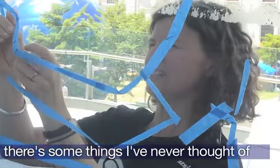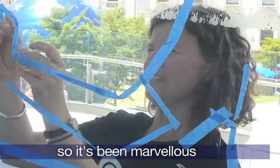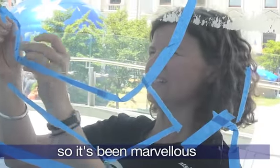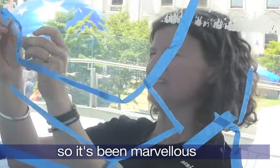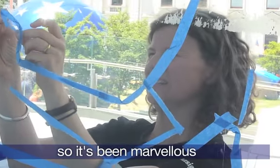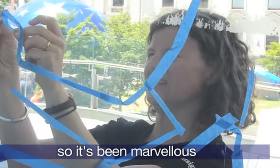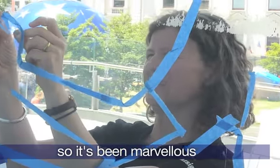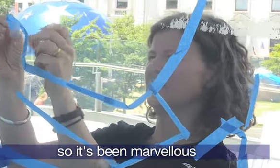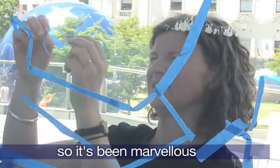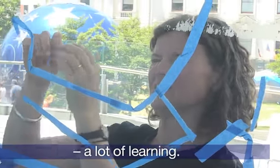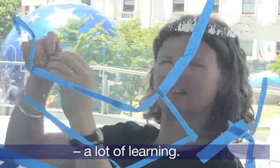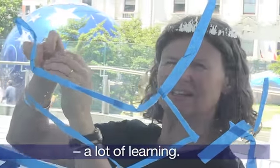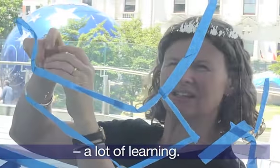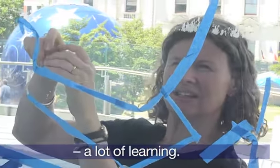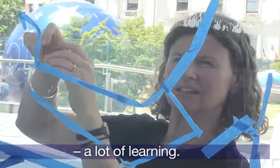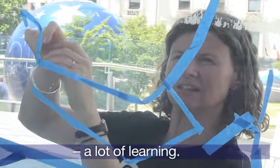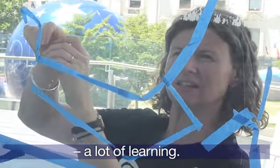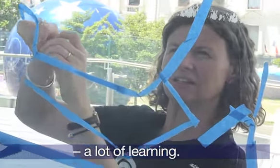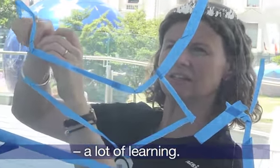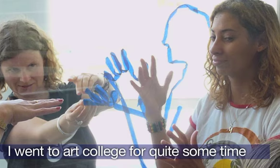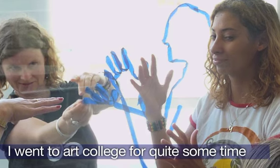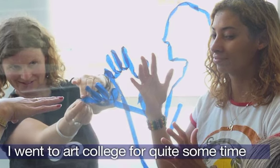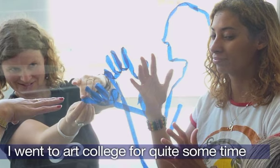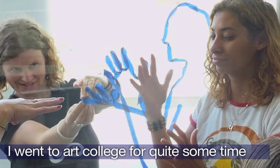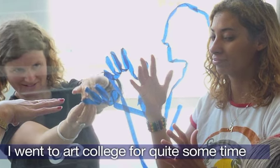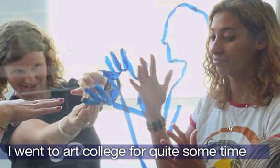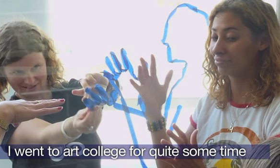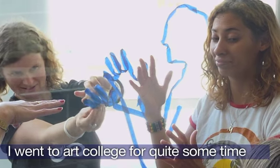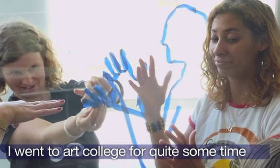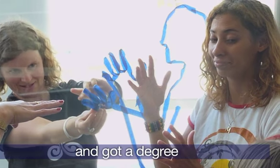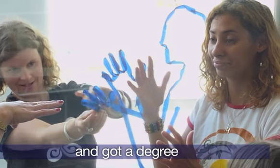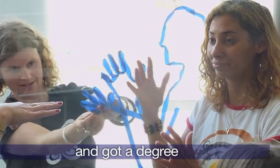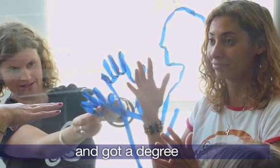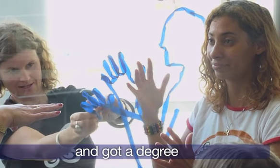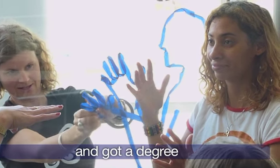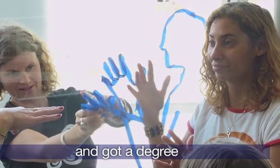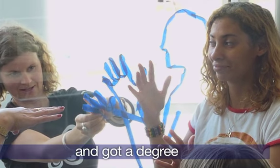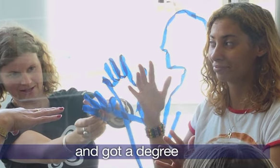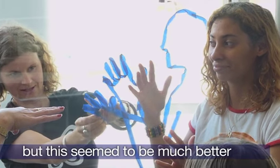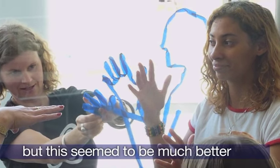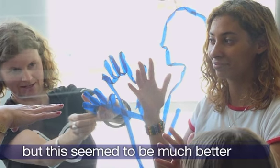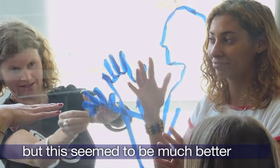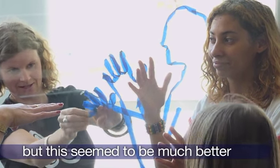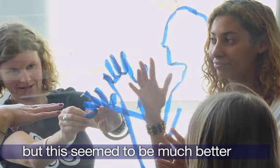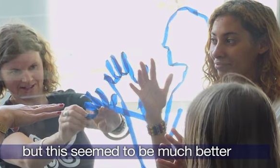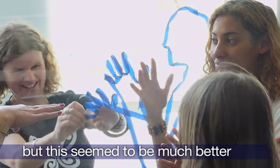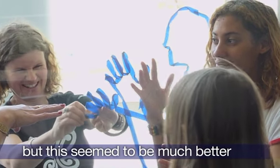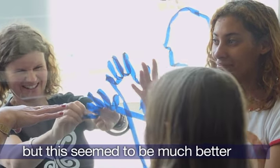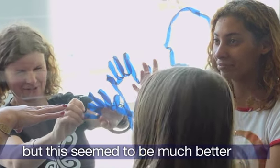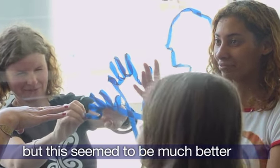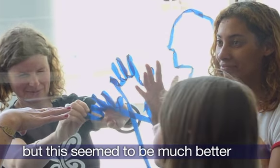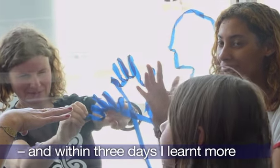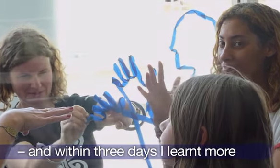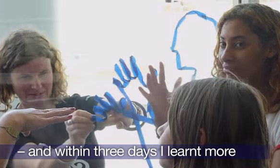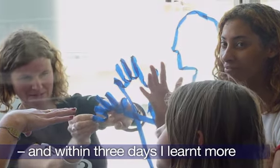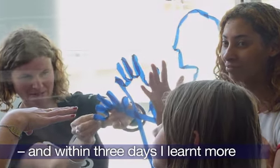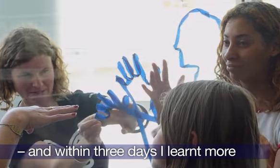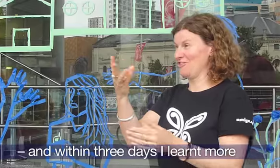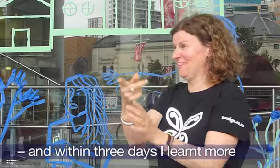been marvellous, a lot of learning. I went to art college for quite some time and got a degree, but this seemed to be much better within 3 days